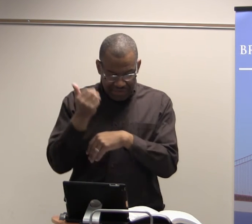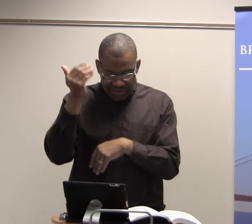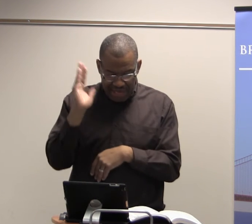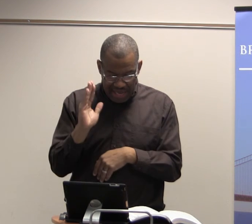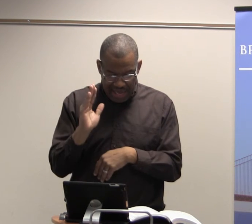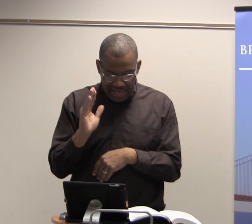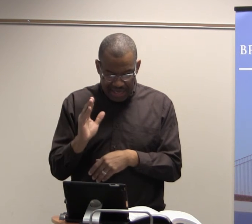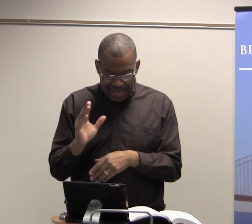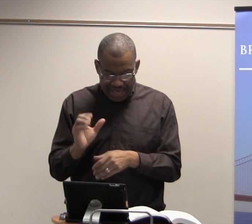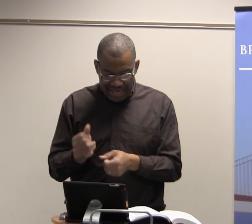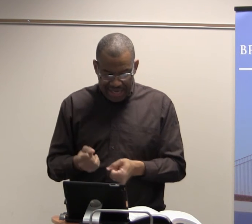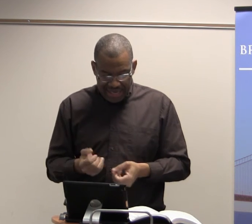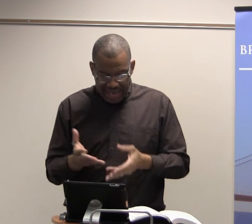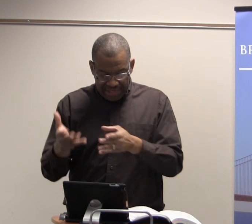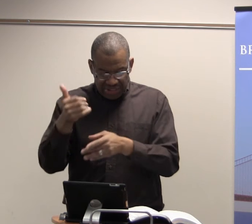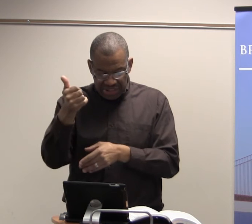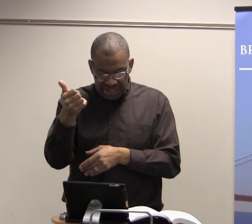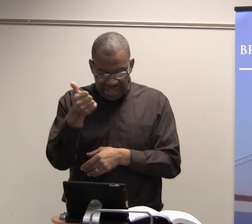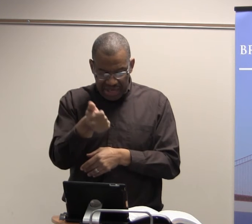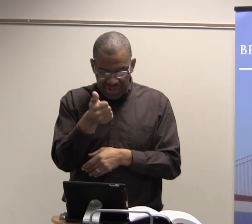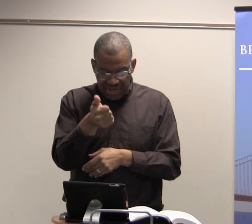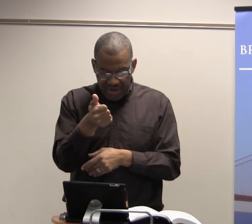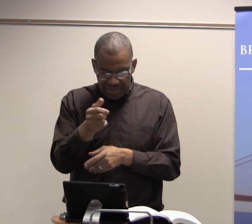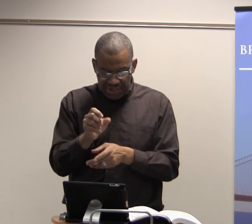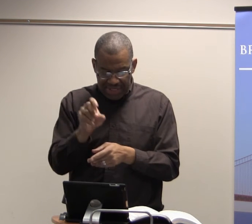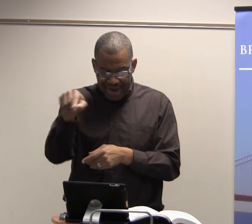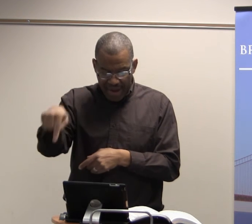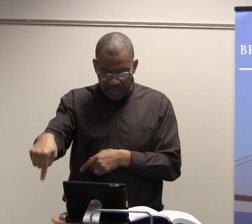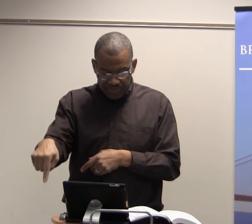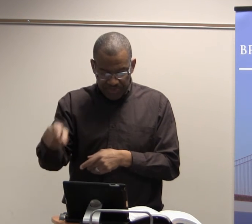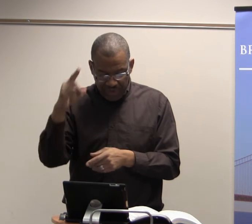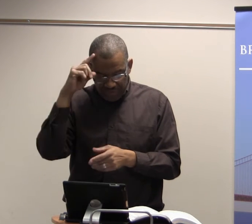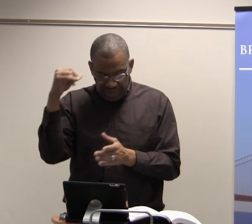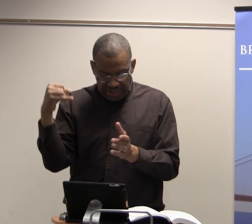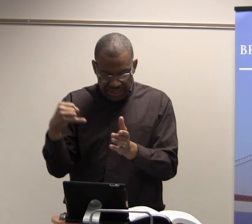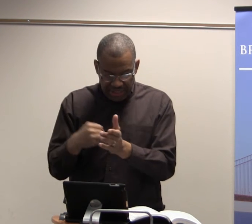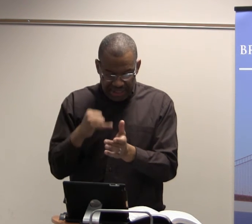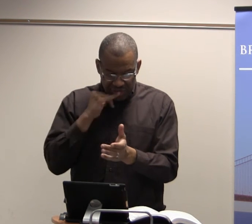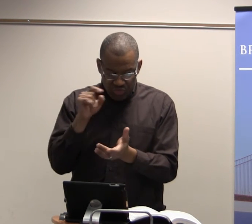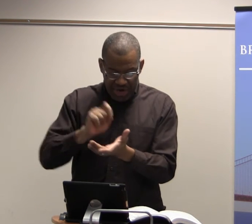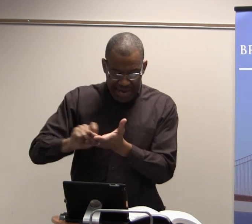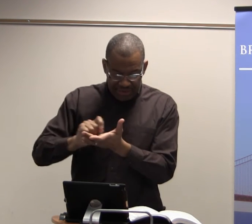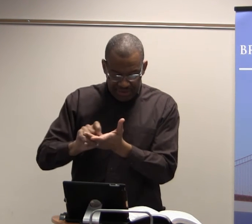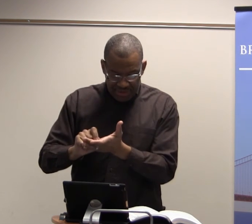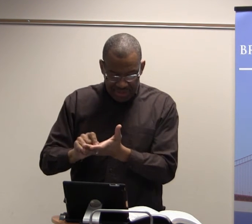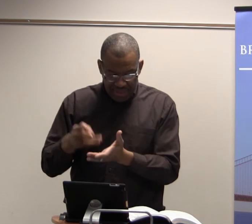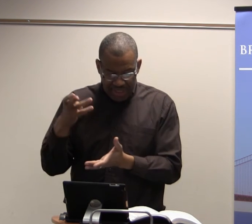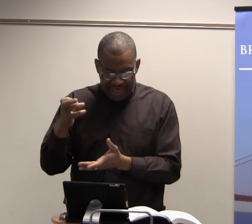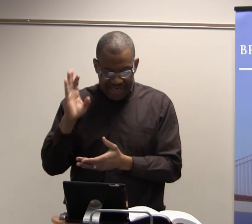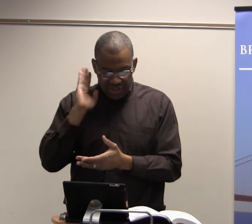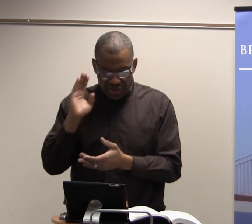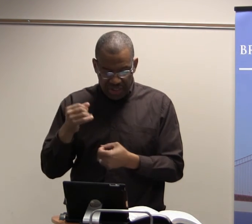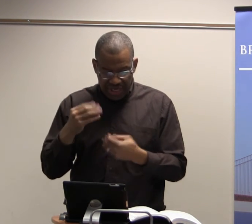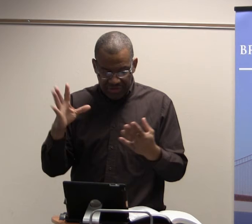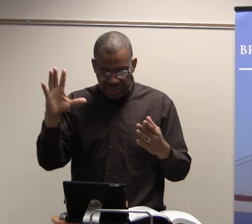of God, cast thyself down. But it is written, and he shall give